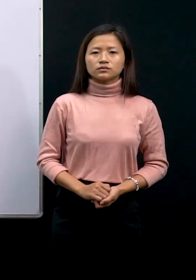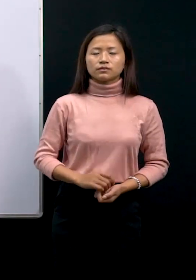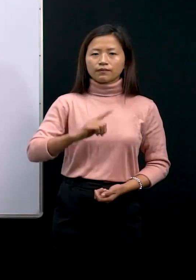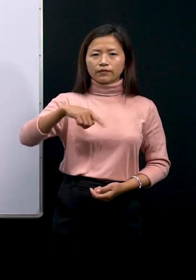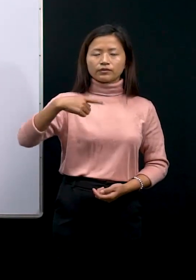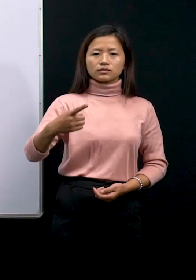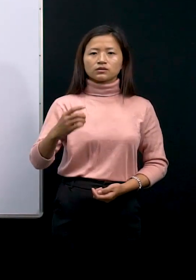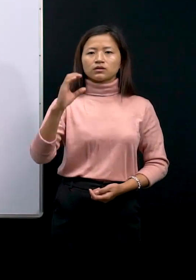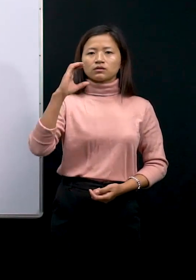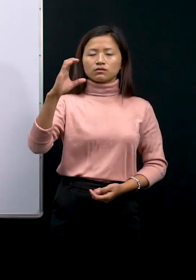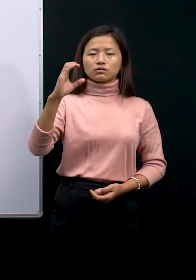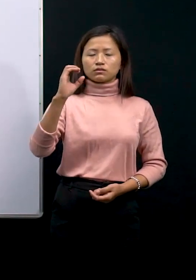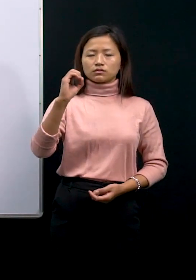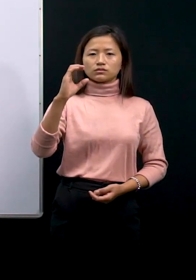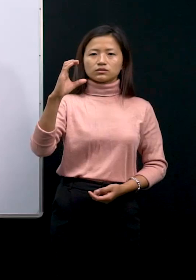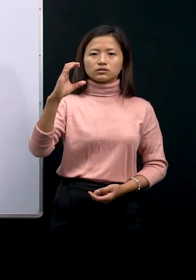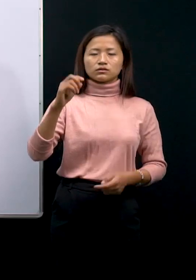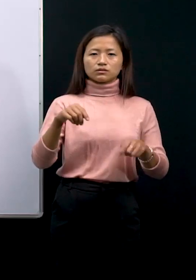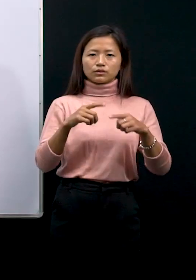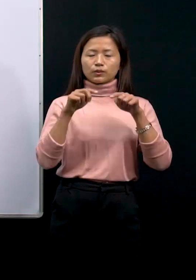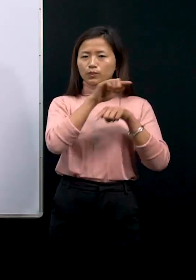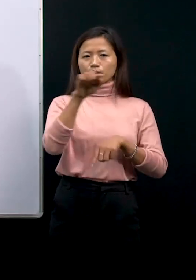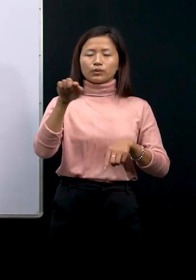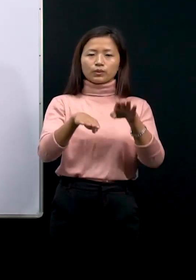Next, OC equal to OC or not?